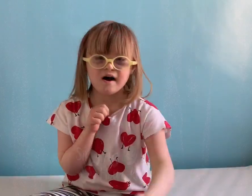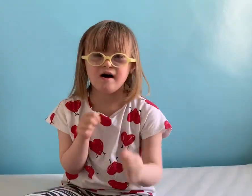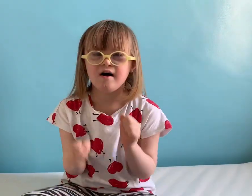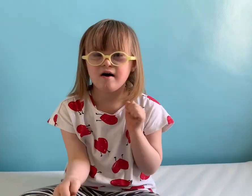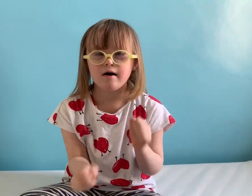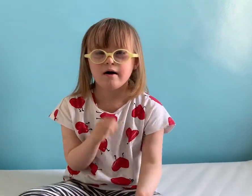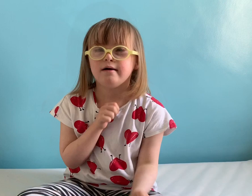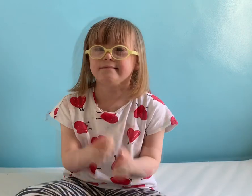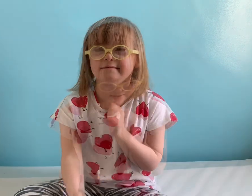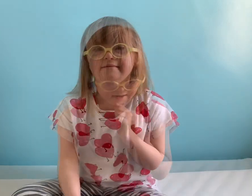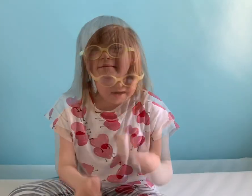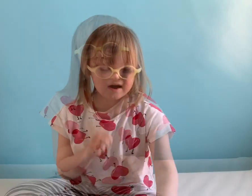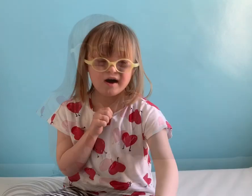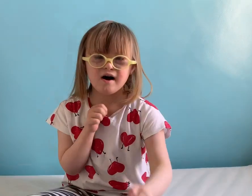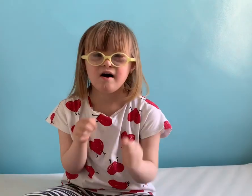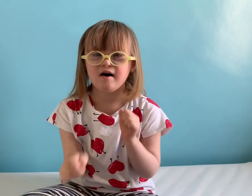Car. Car.